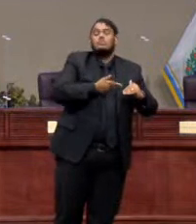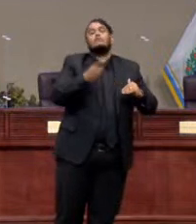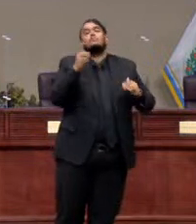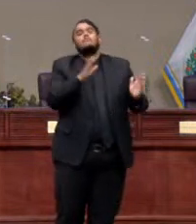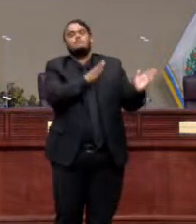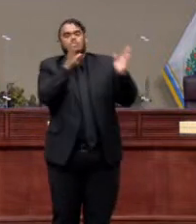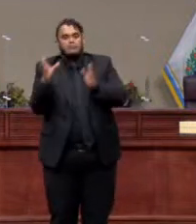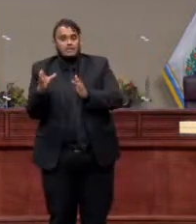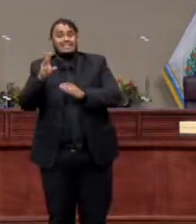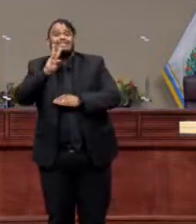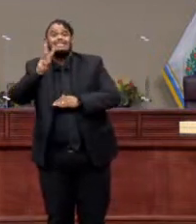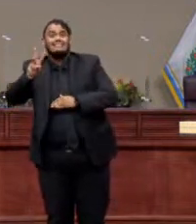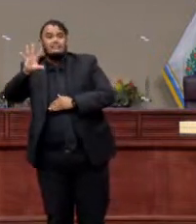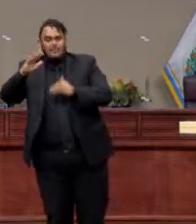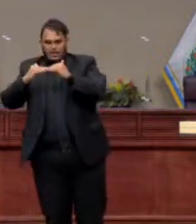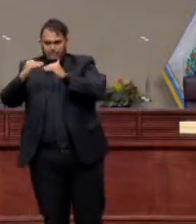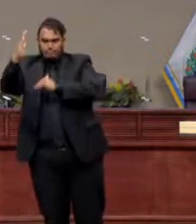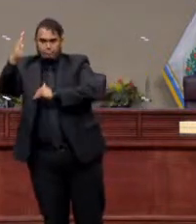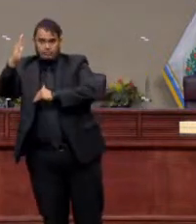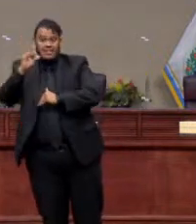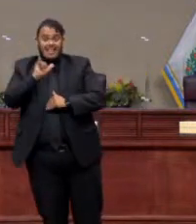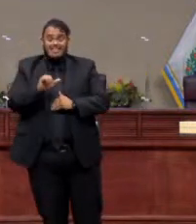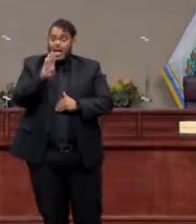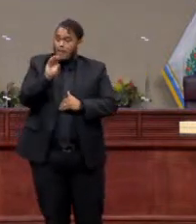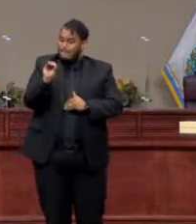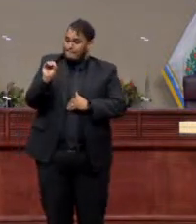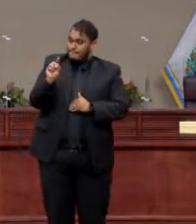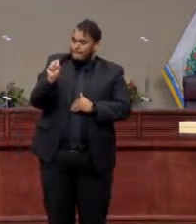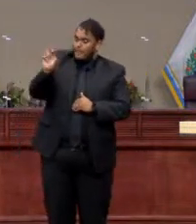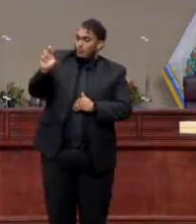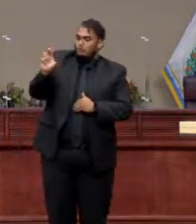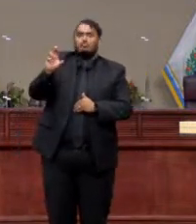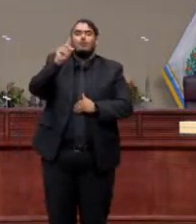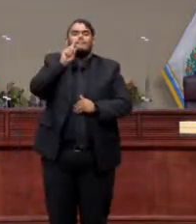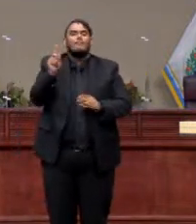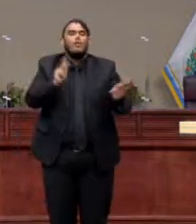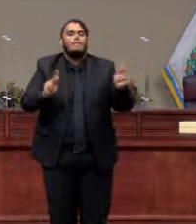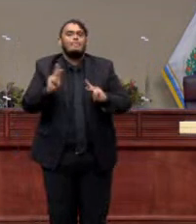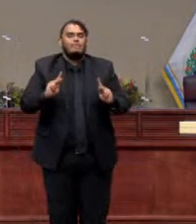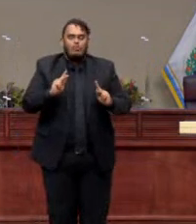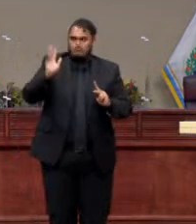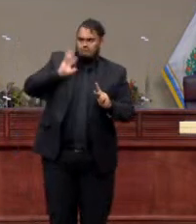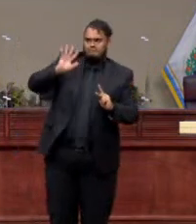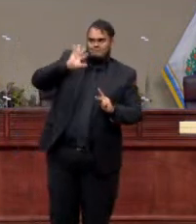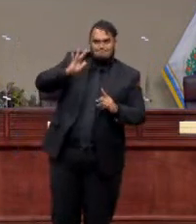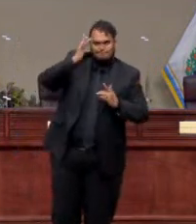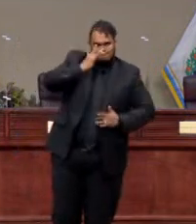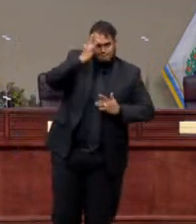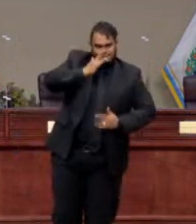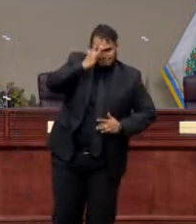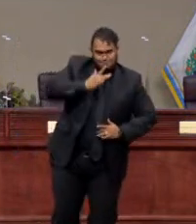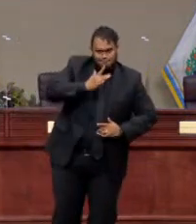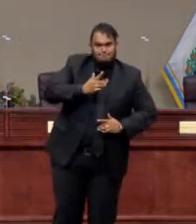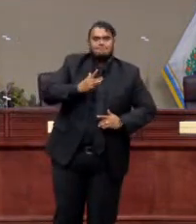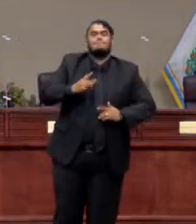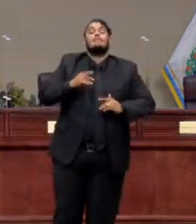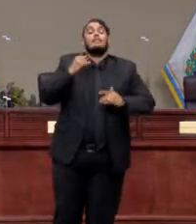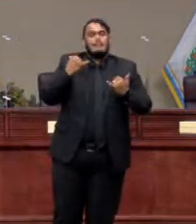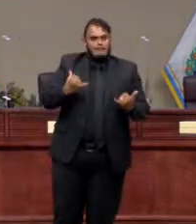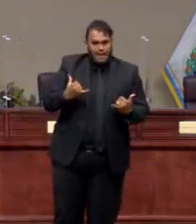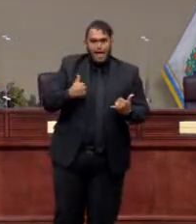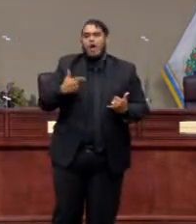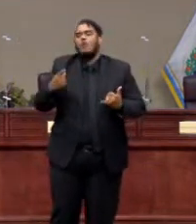is given at least 6 months after individuals receive their full vaccine series. So far, across Orange